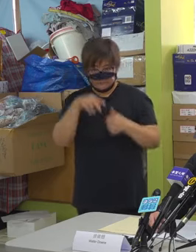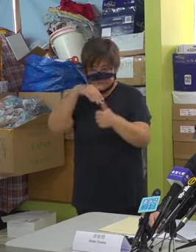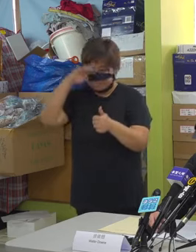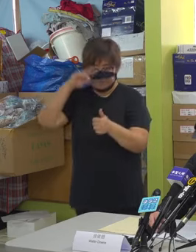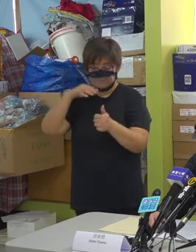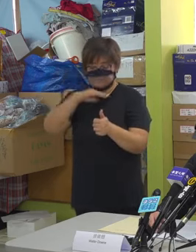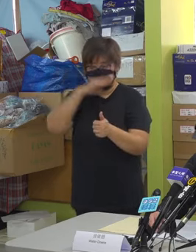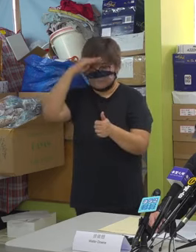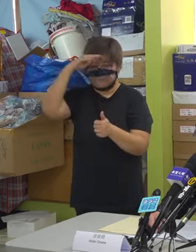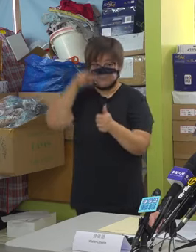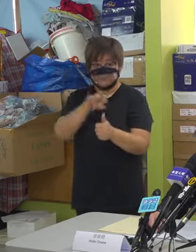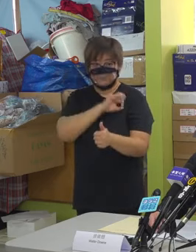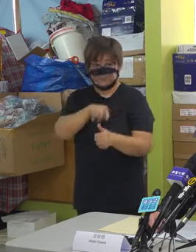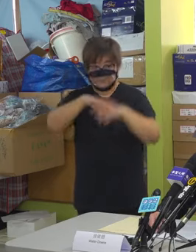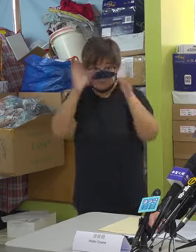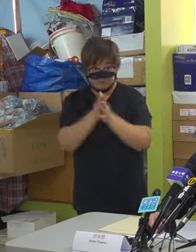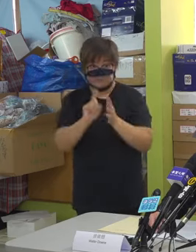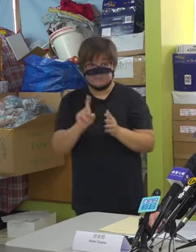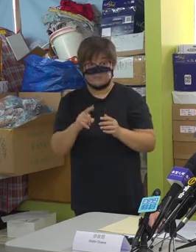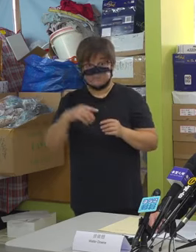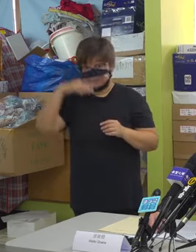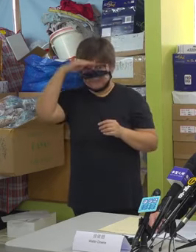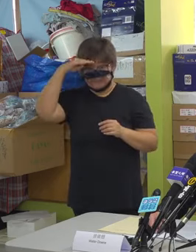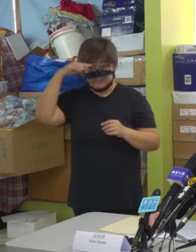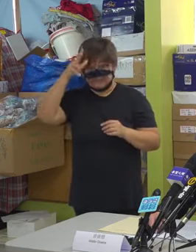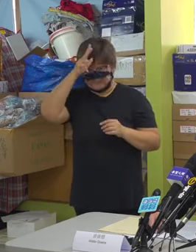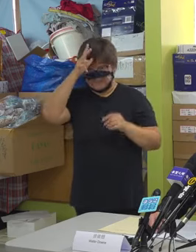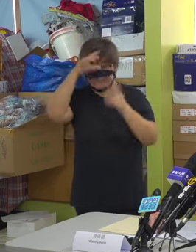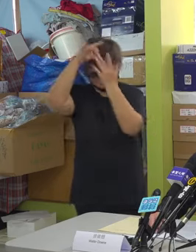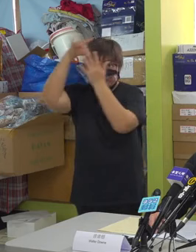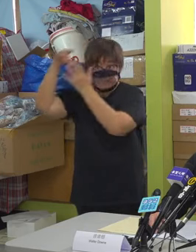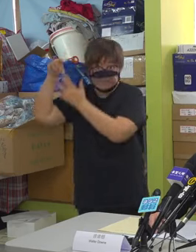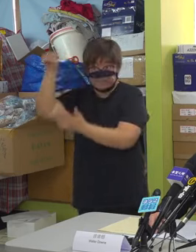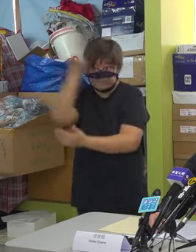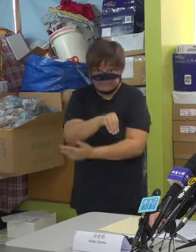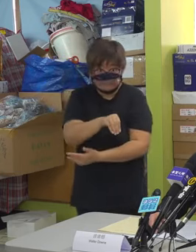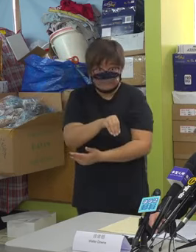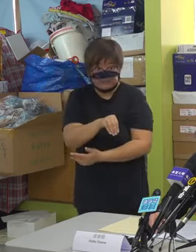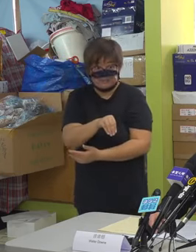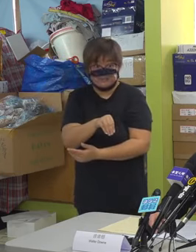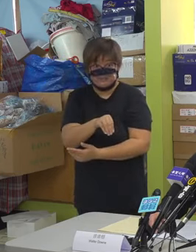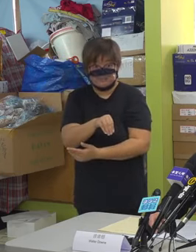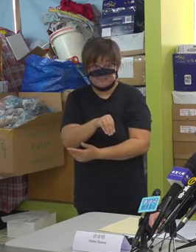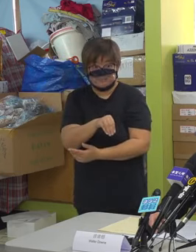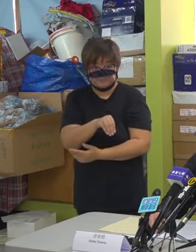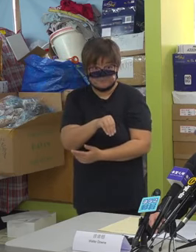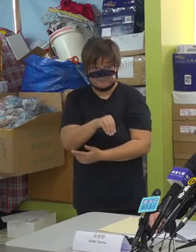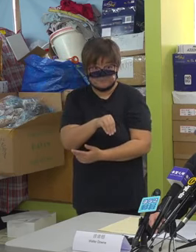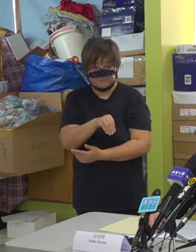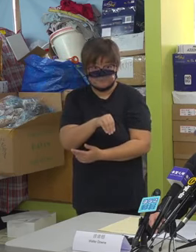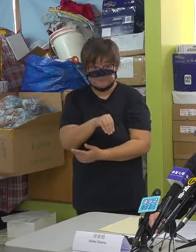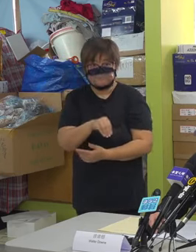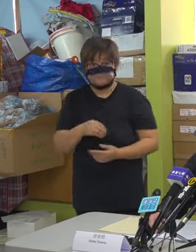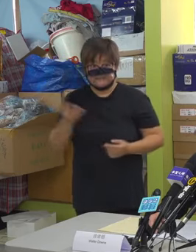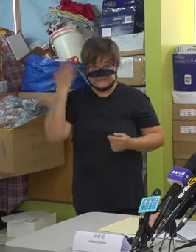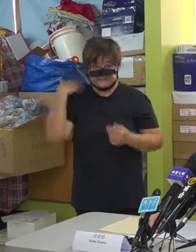and left in December after the government ignored their advice on a need to substantially enhance the capabilities of the